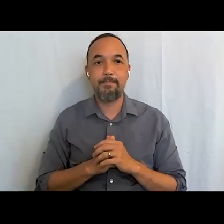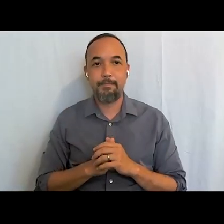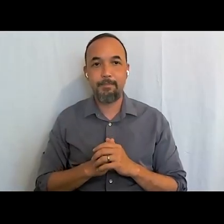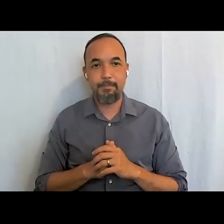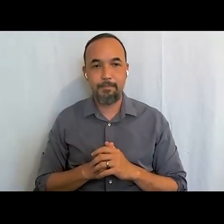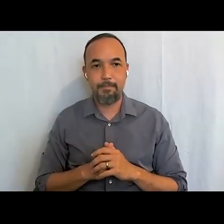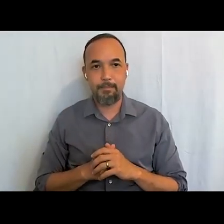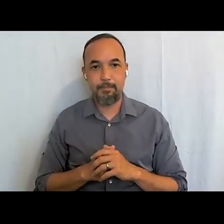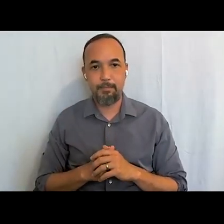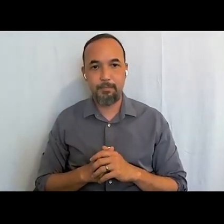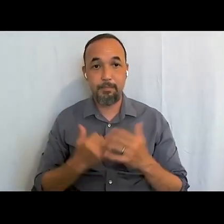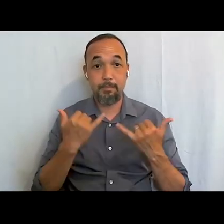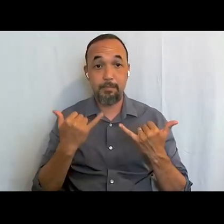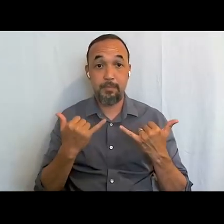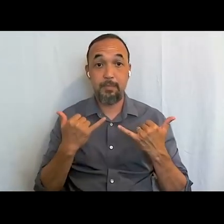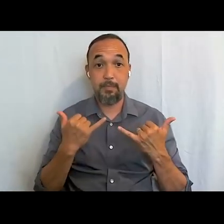we want to talk